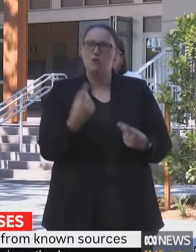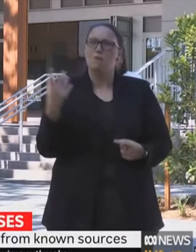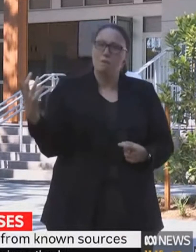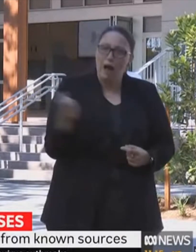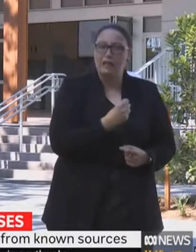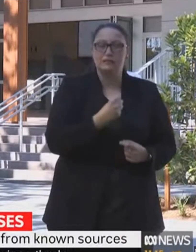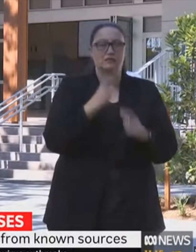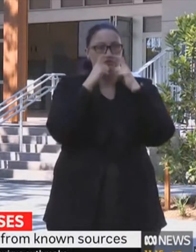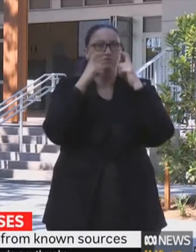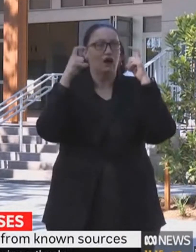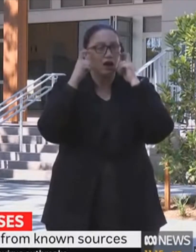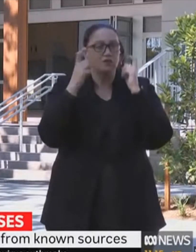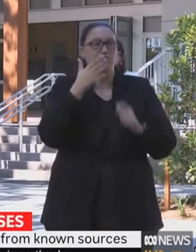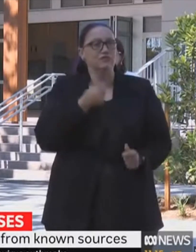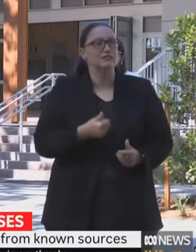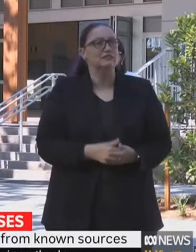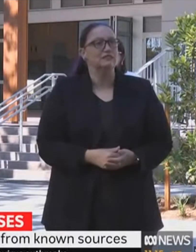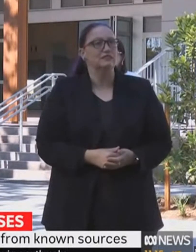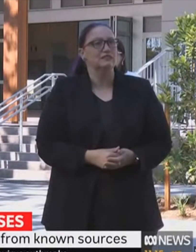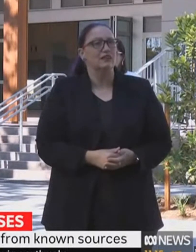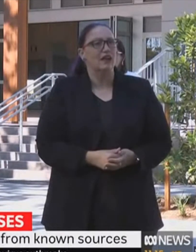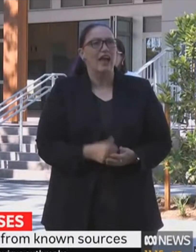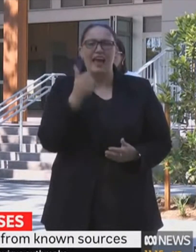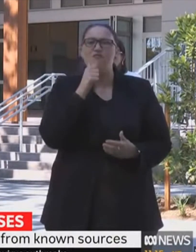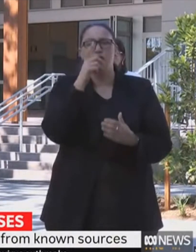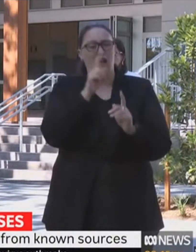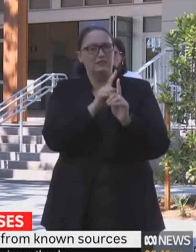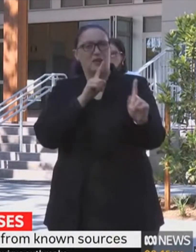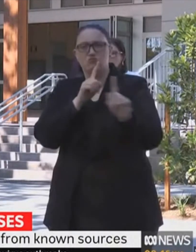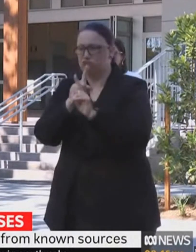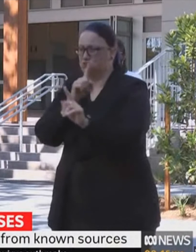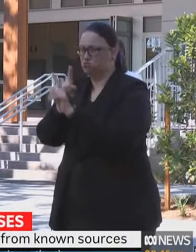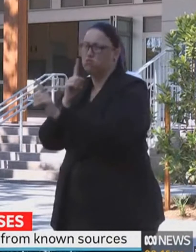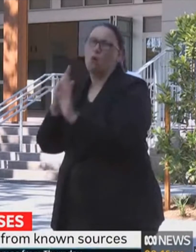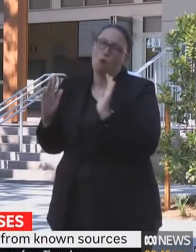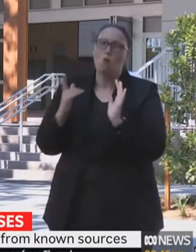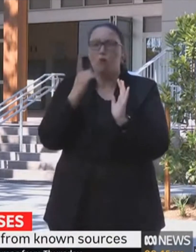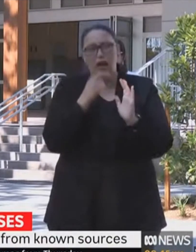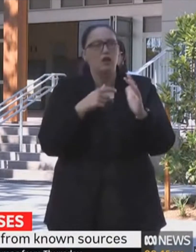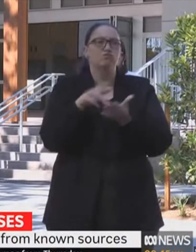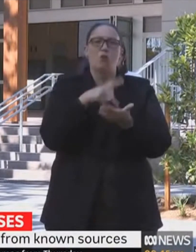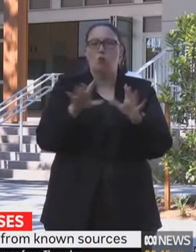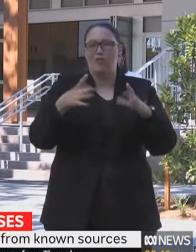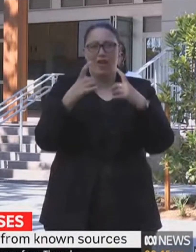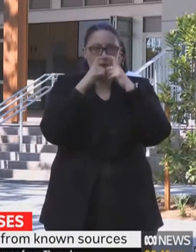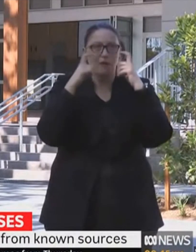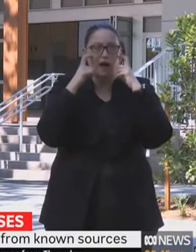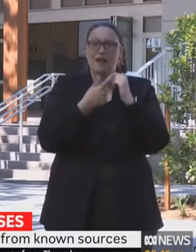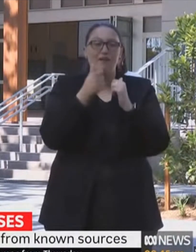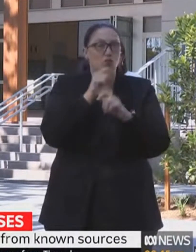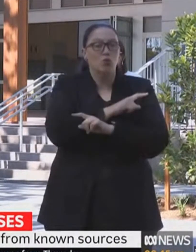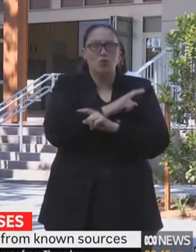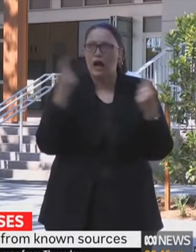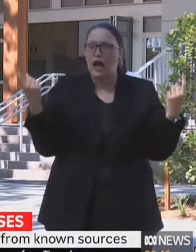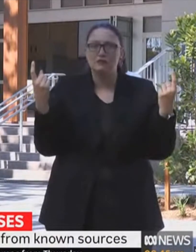you must consider wearing a mask. But so long as you can maintain social distancing, you can go about your day, but